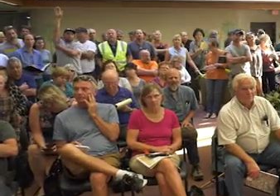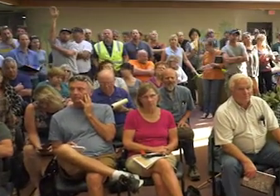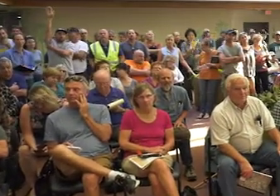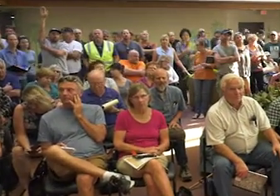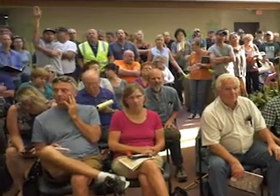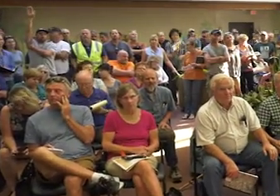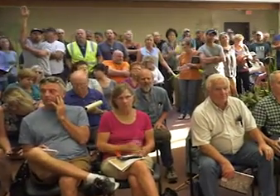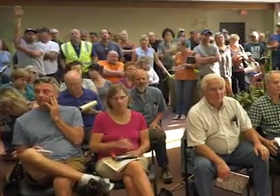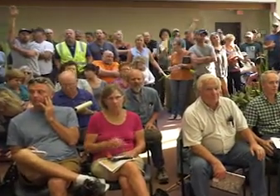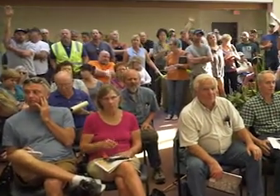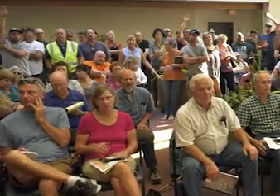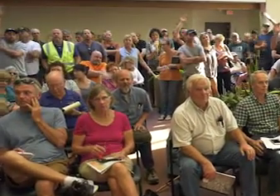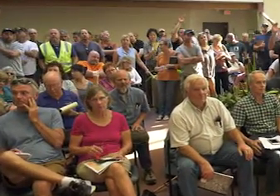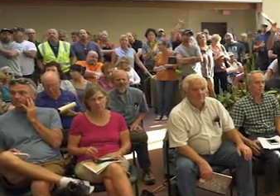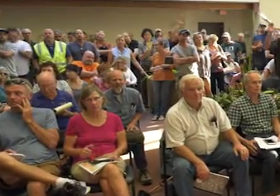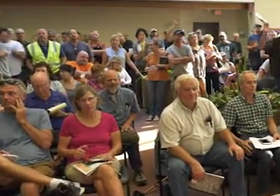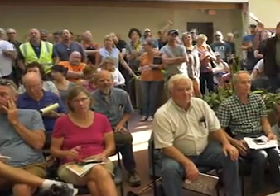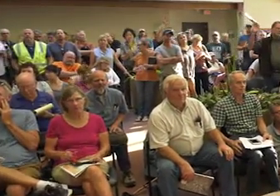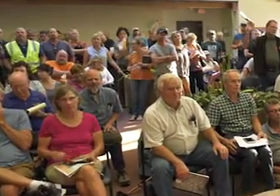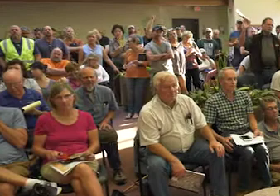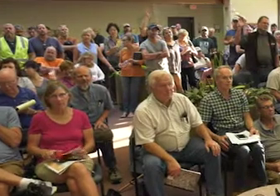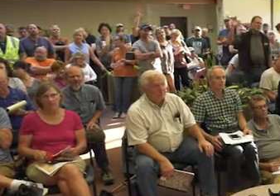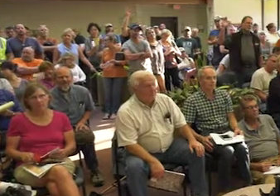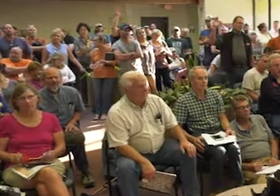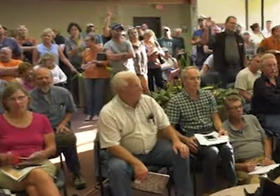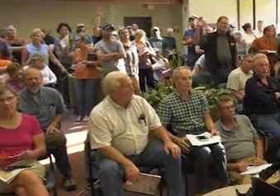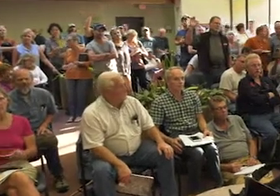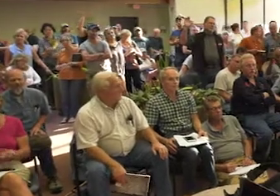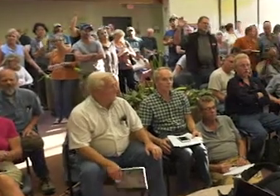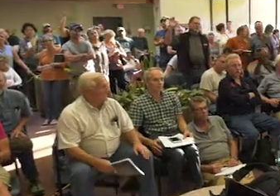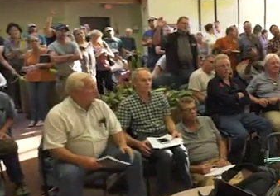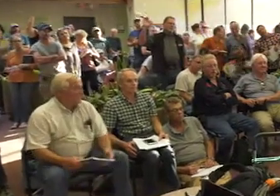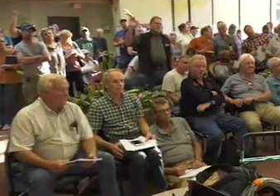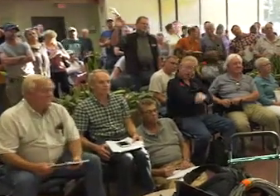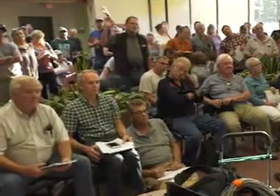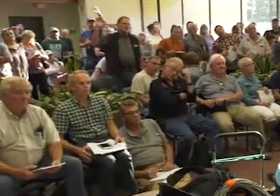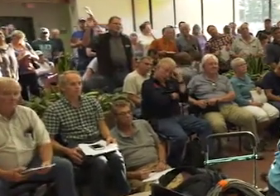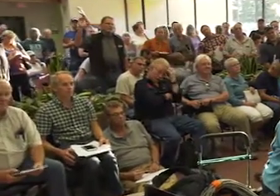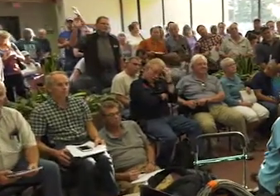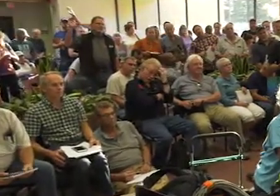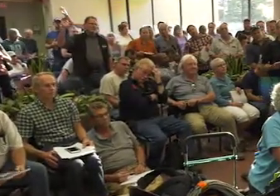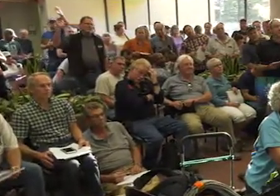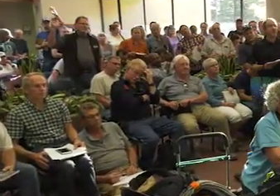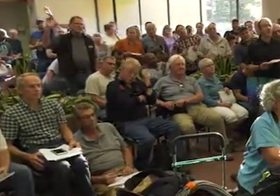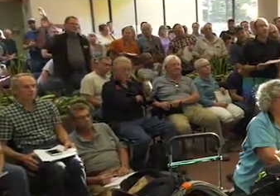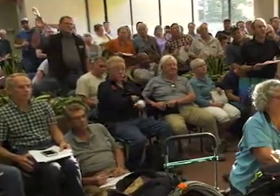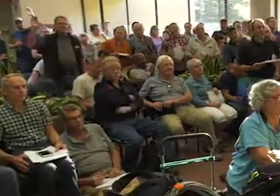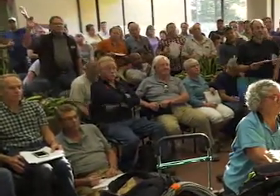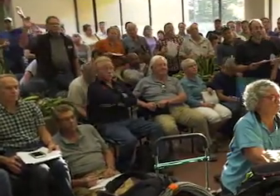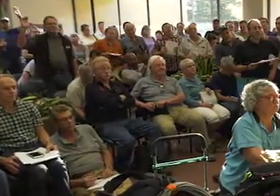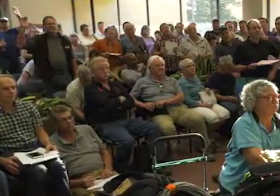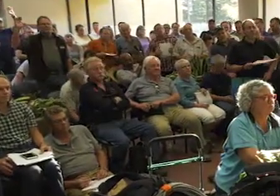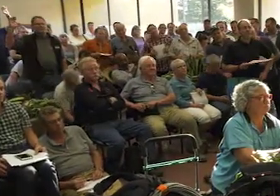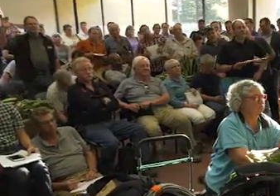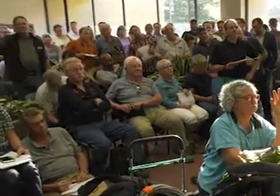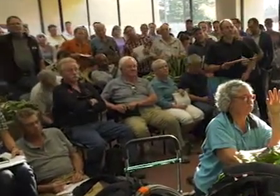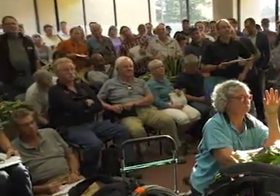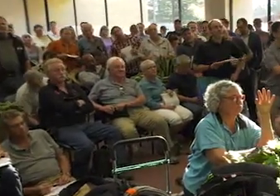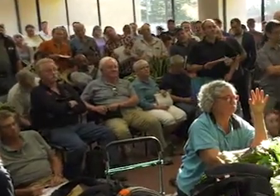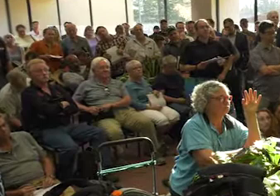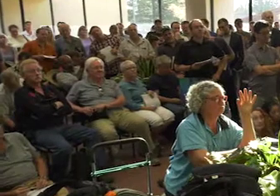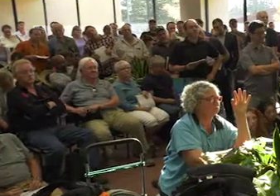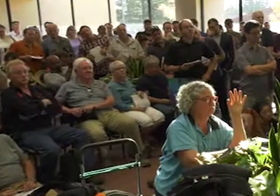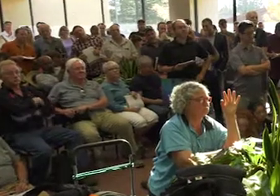out through the county contacts. Once that list has been finalized, we anticipate that happening within the next